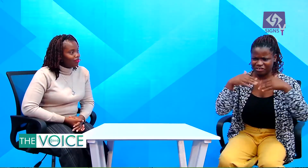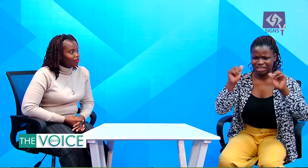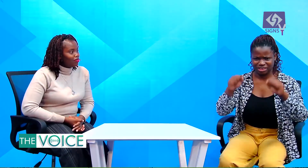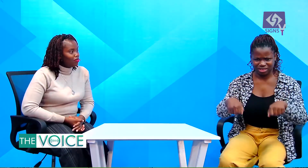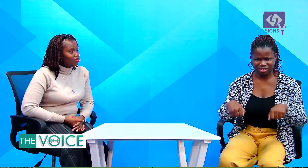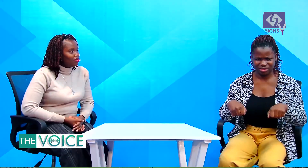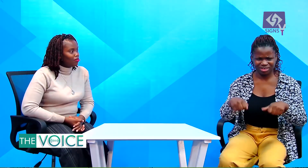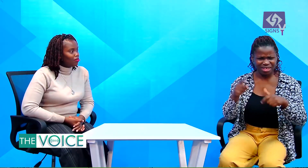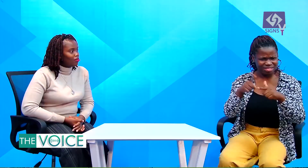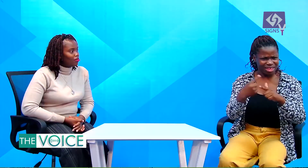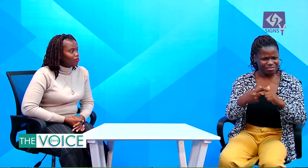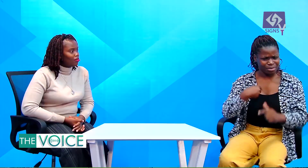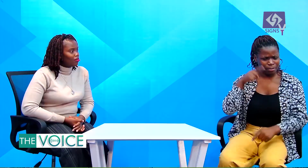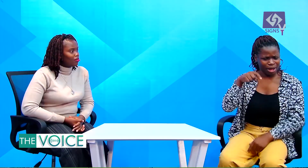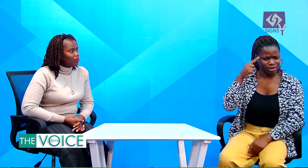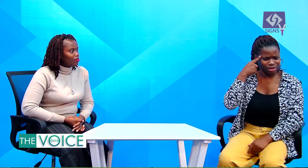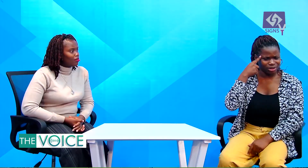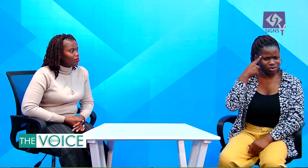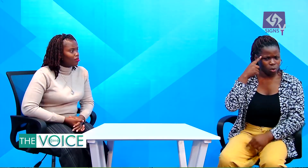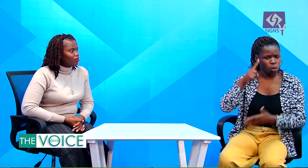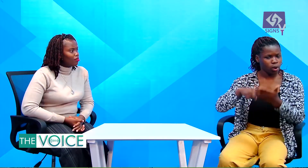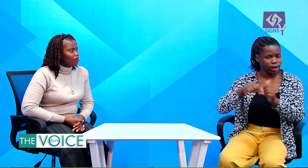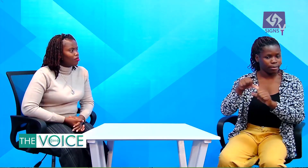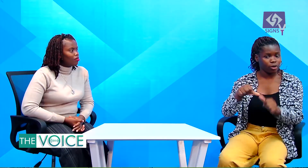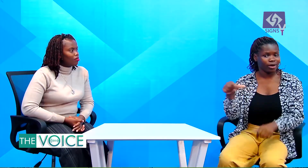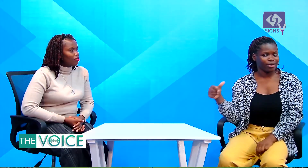If my life has been able to change, so my thought